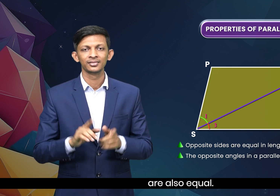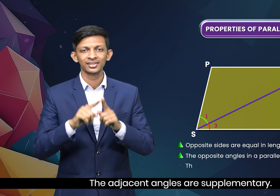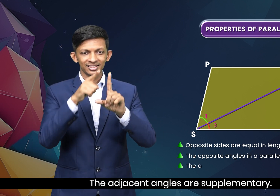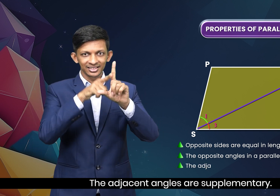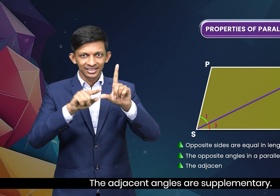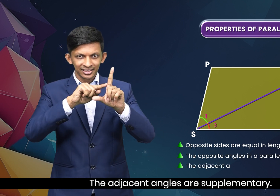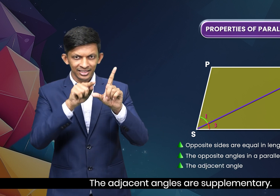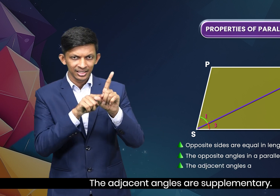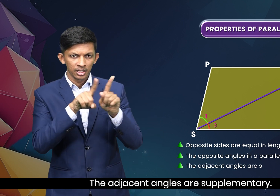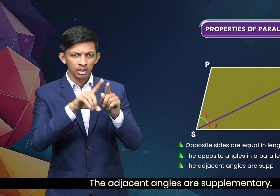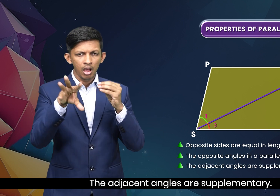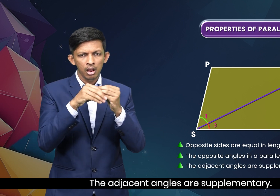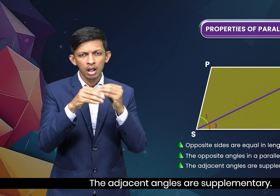The adjacent angles are supplementary.